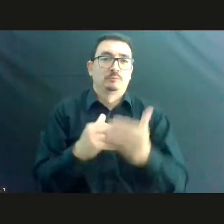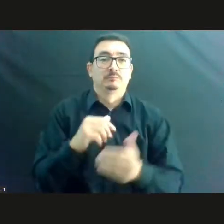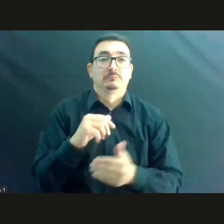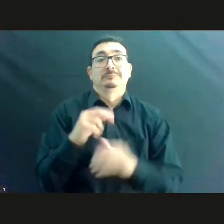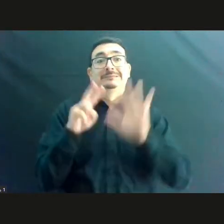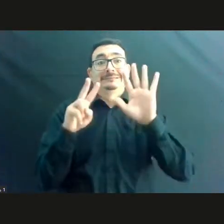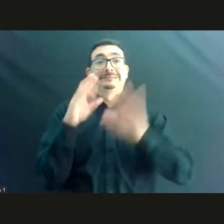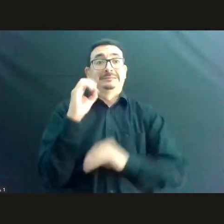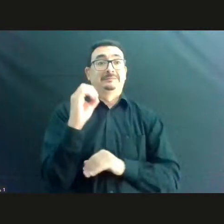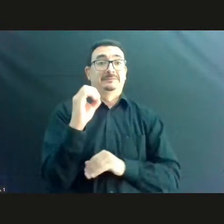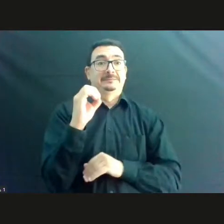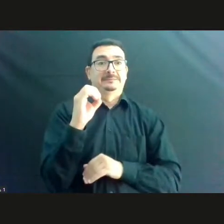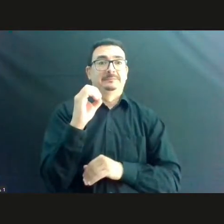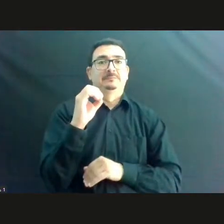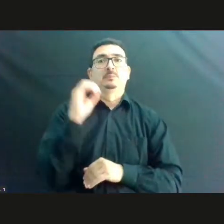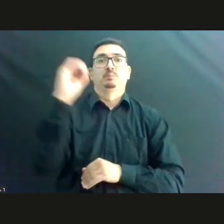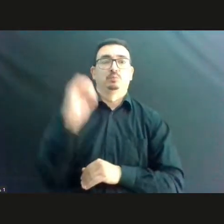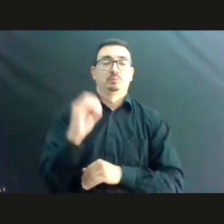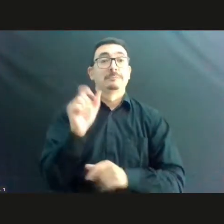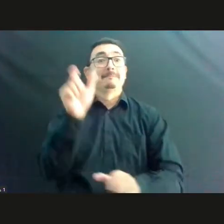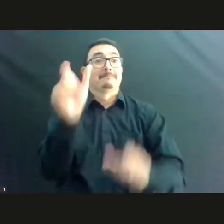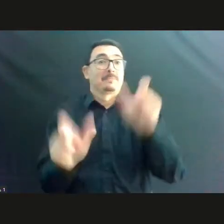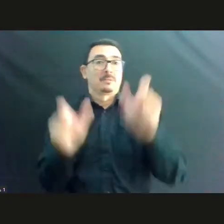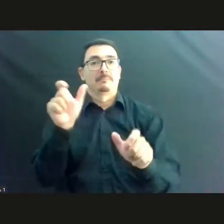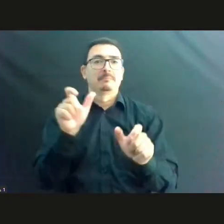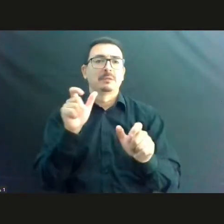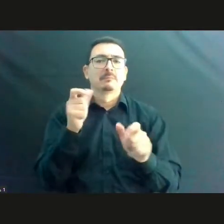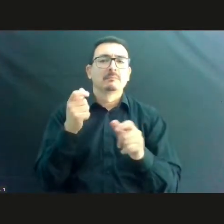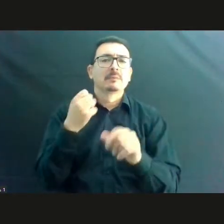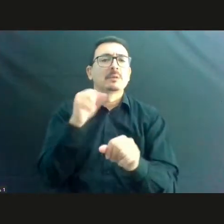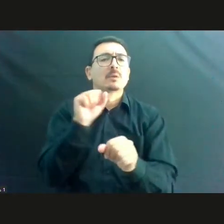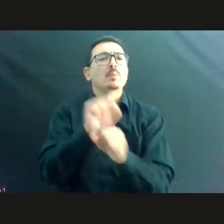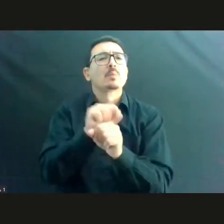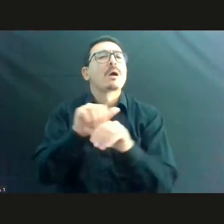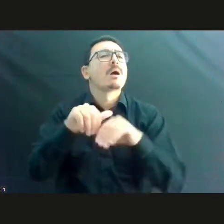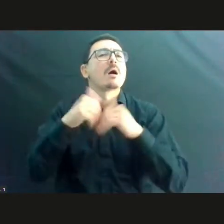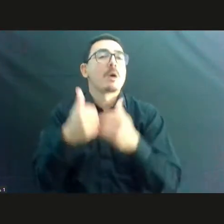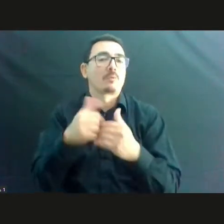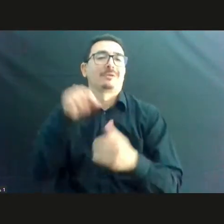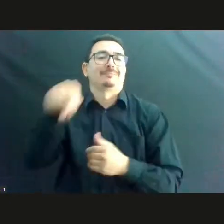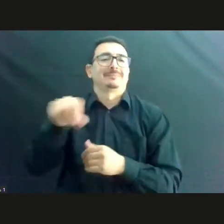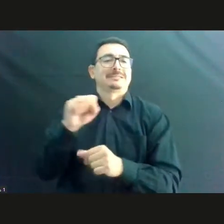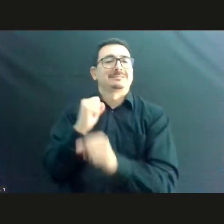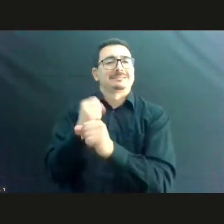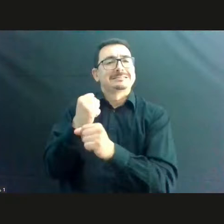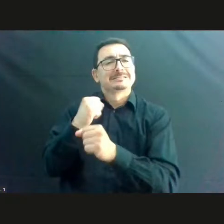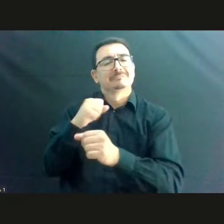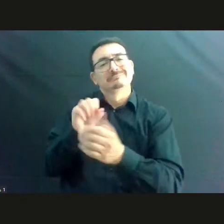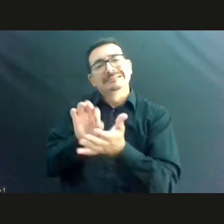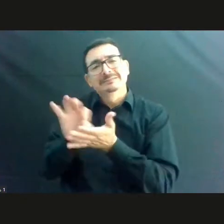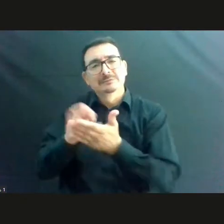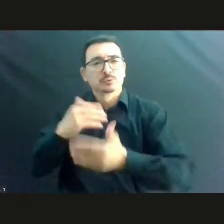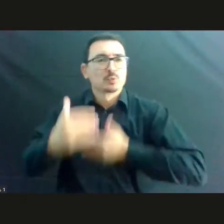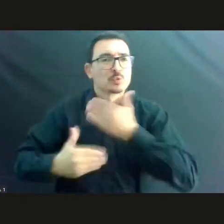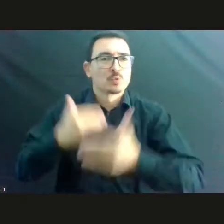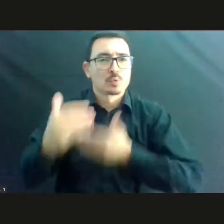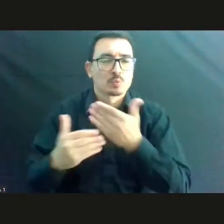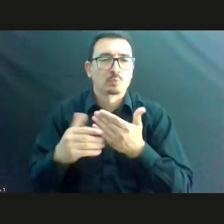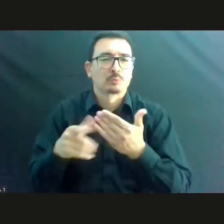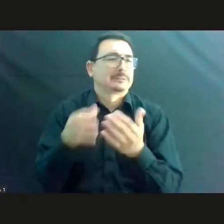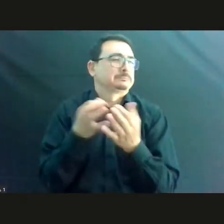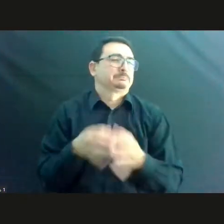good regulatory environment with low barriers to entry, but he accepts that some work still needs to be done in terms of